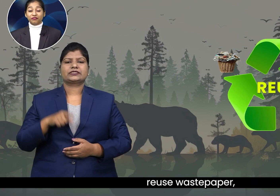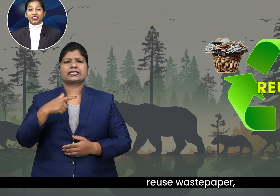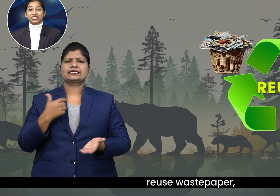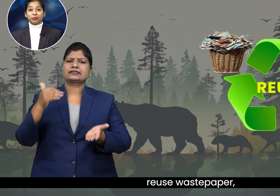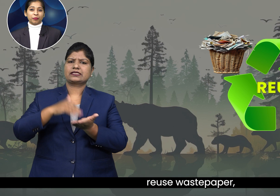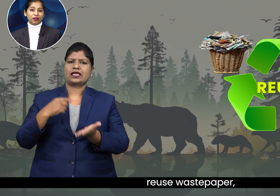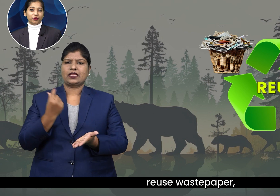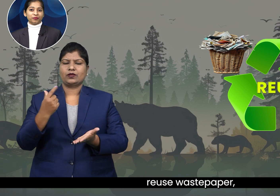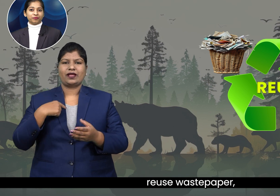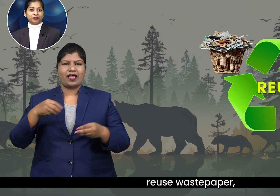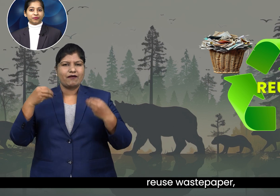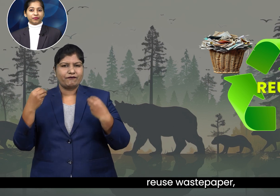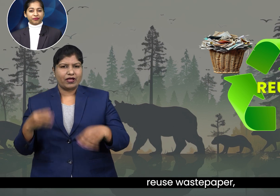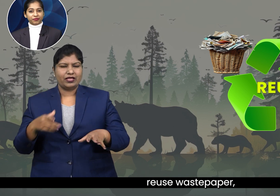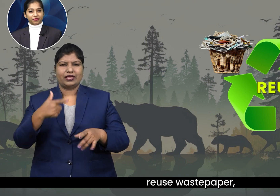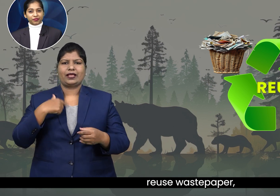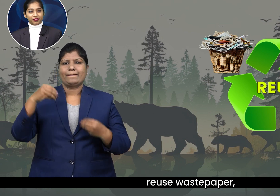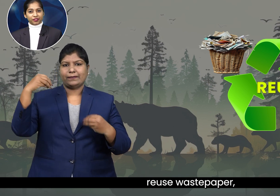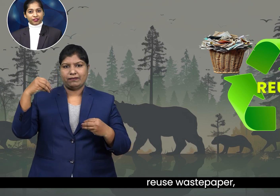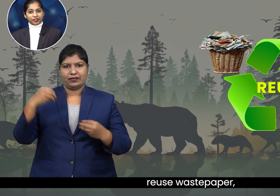reuse waste paper,